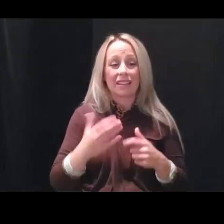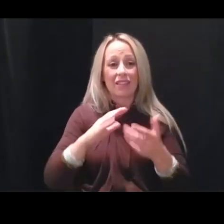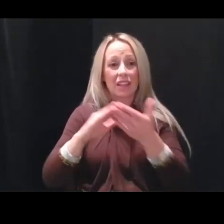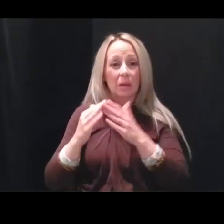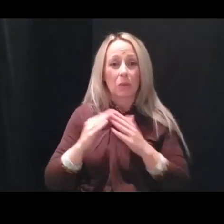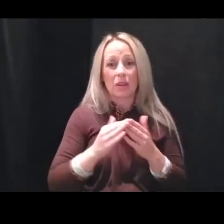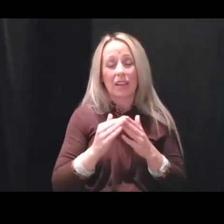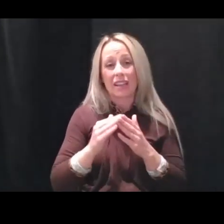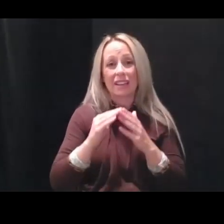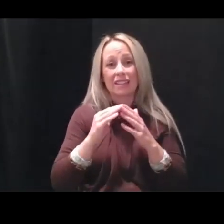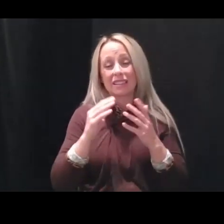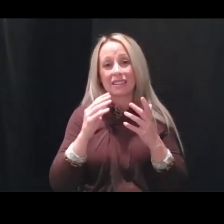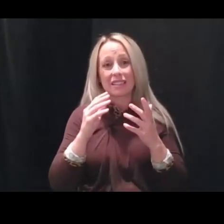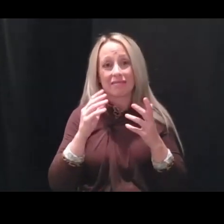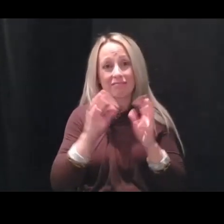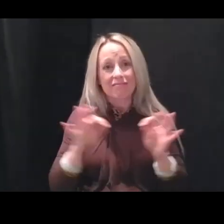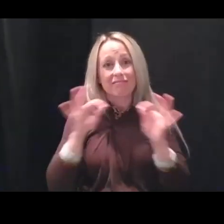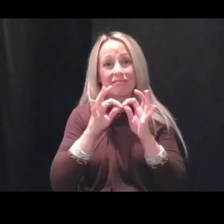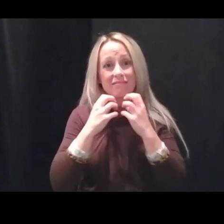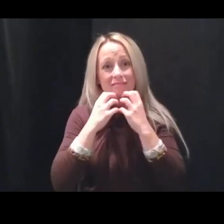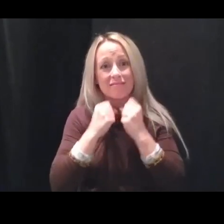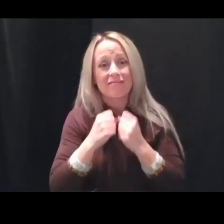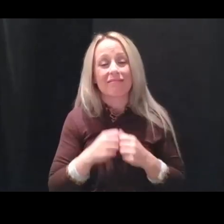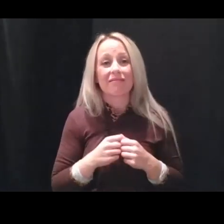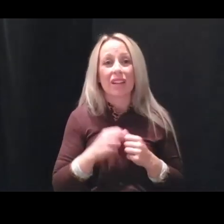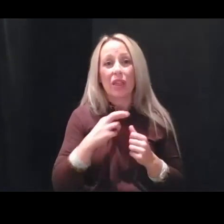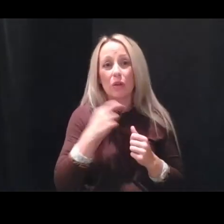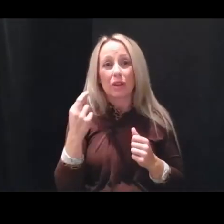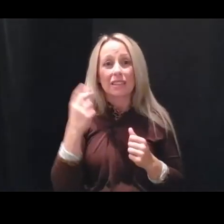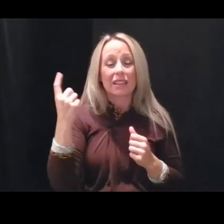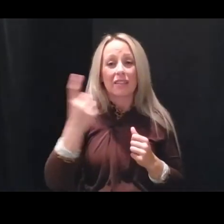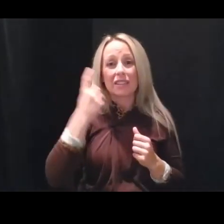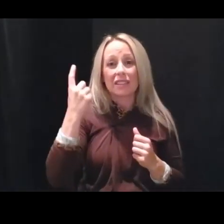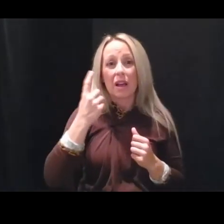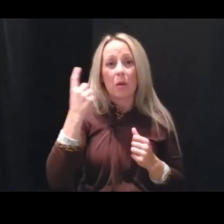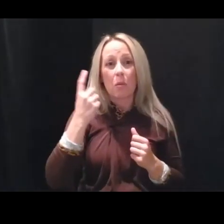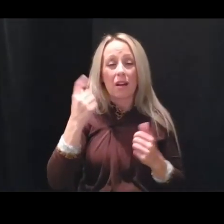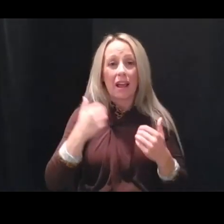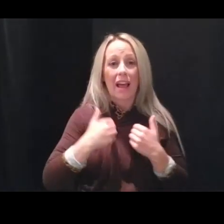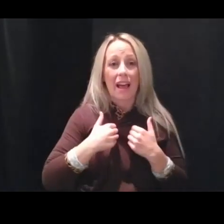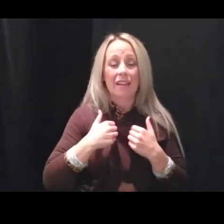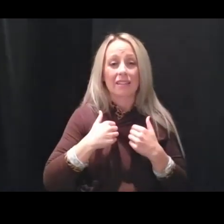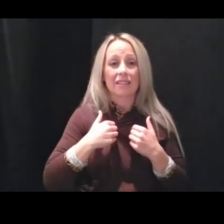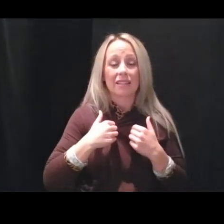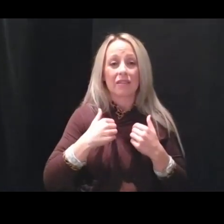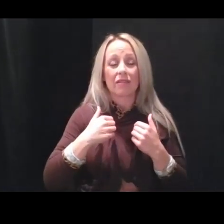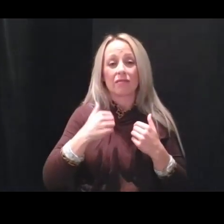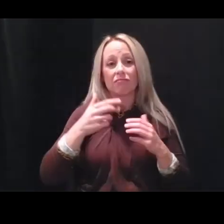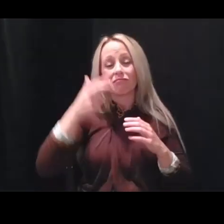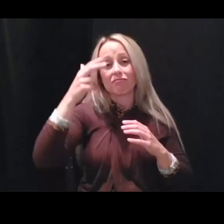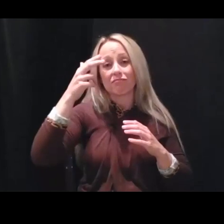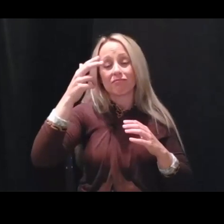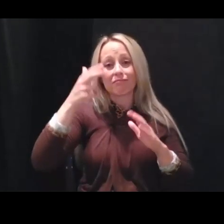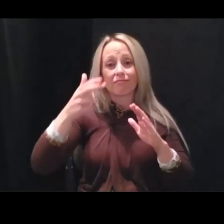of virus in our community is increasing. The risk someone has of catching COVID-19 in the